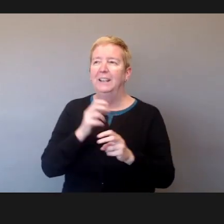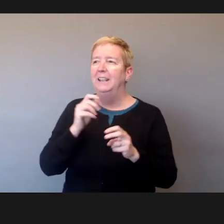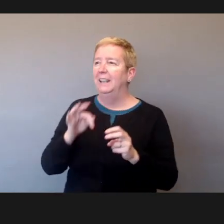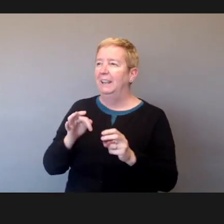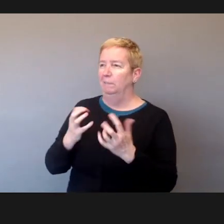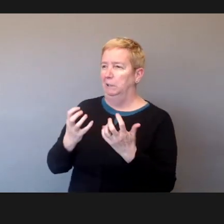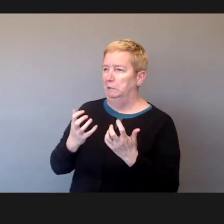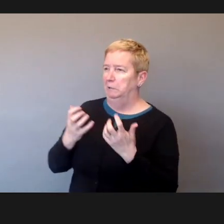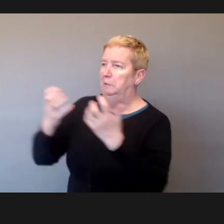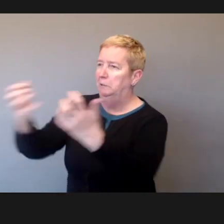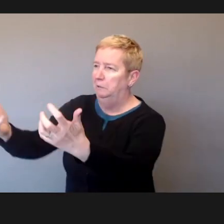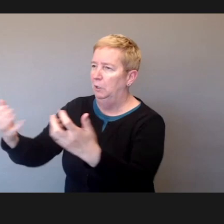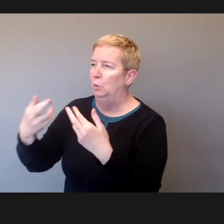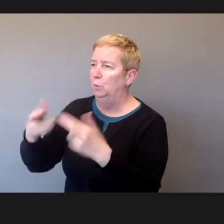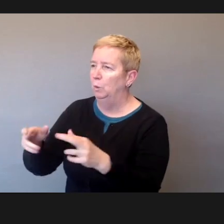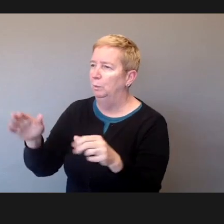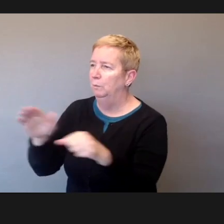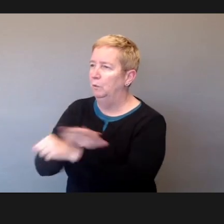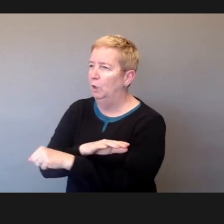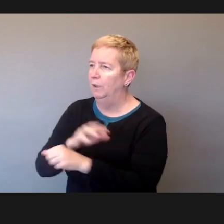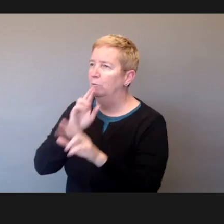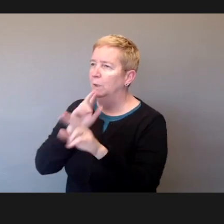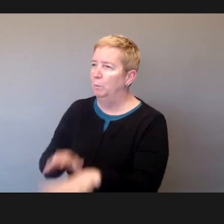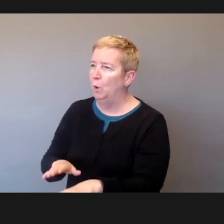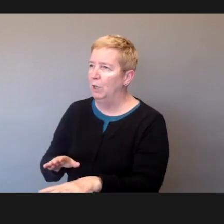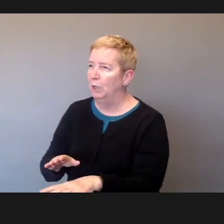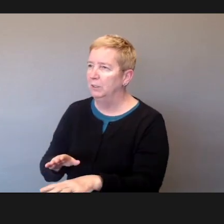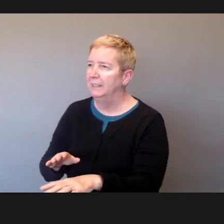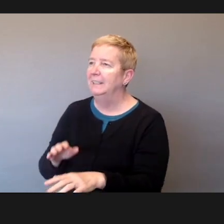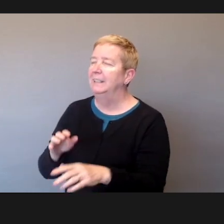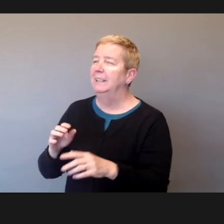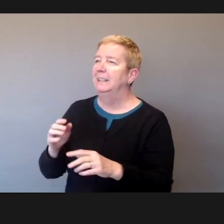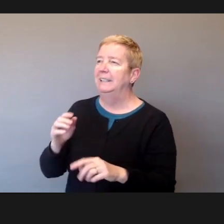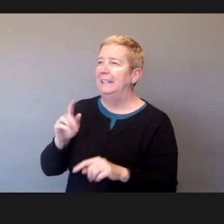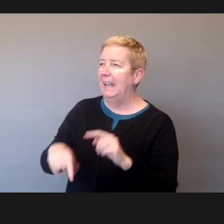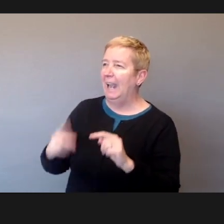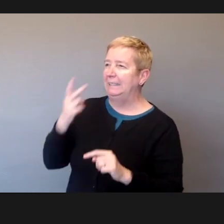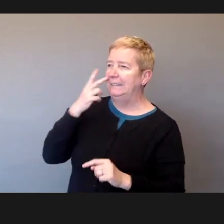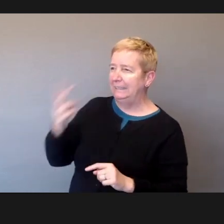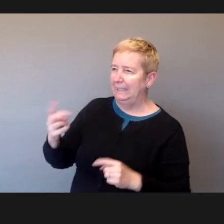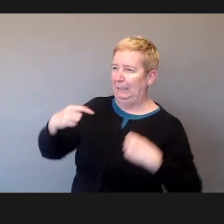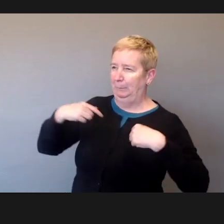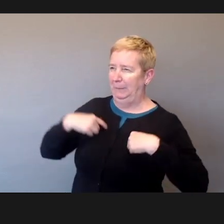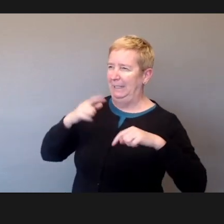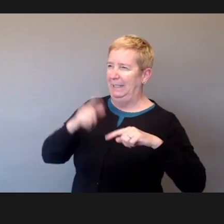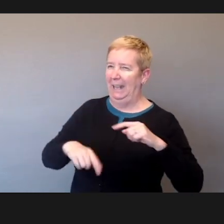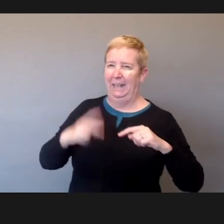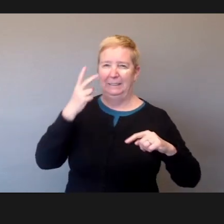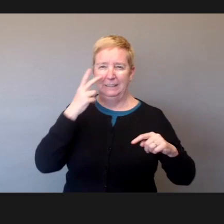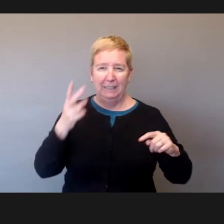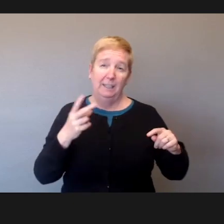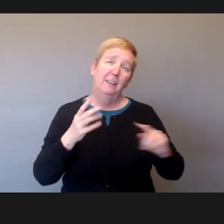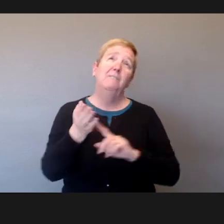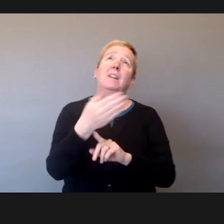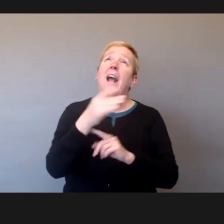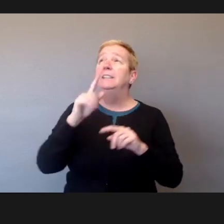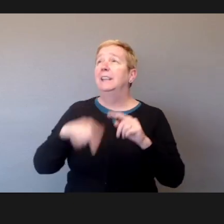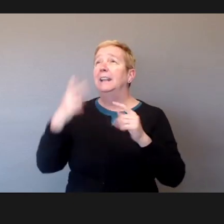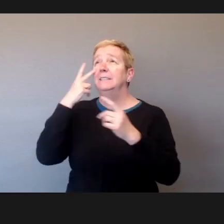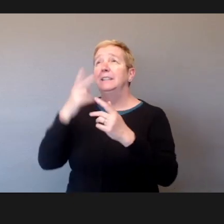reporters to be part of this conference and not be able to see me and my believe sign and the flags and all my